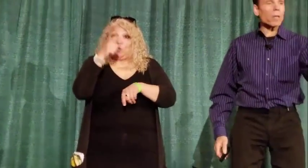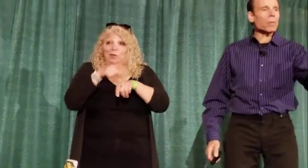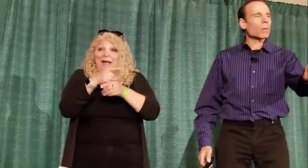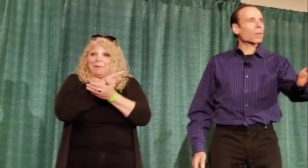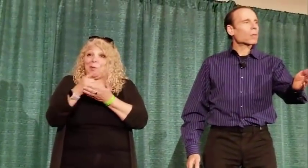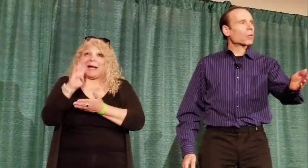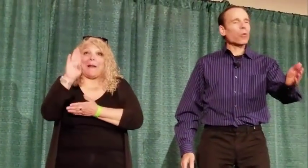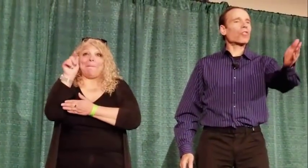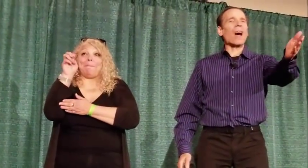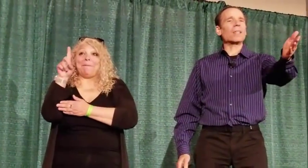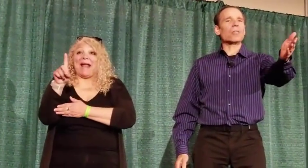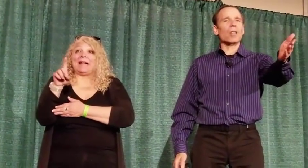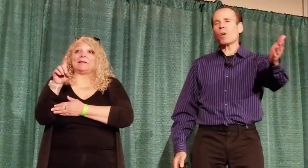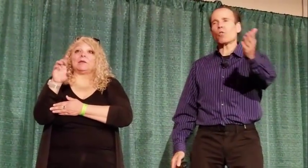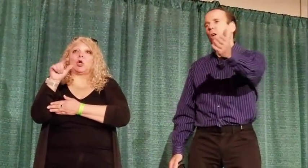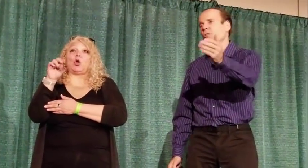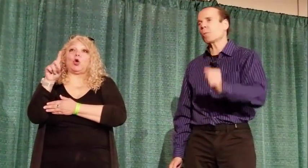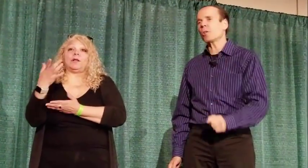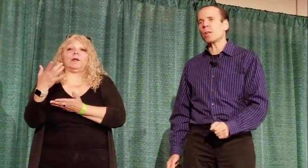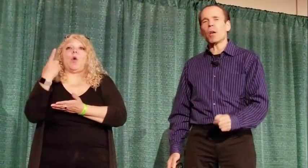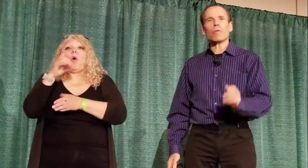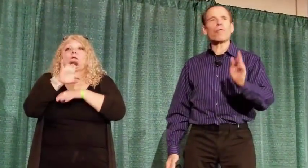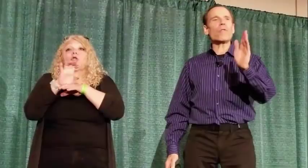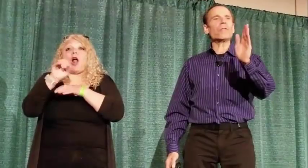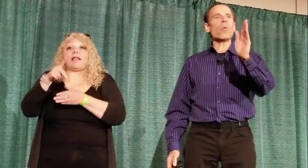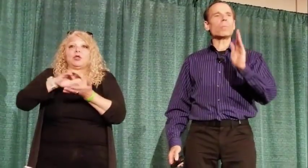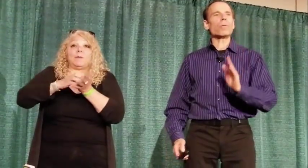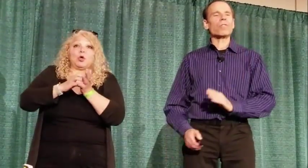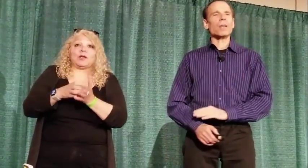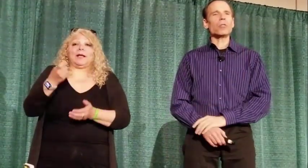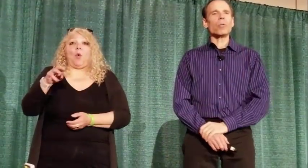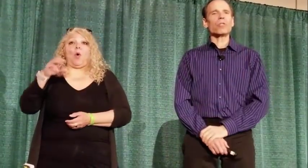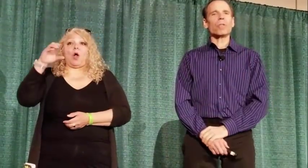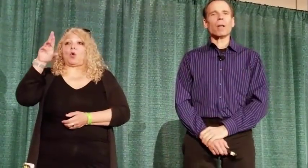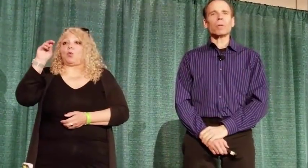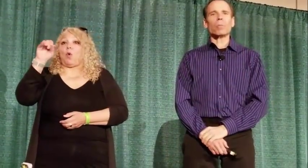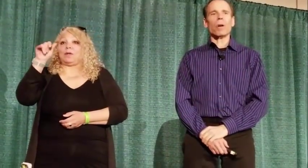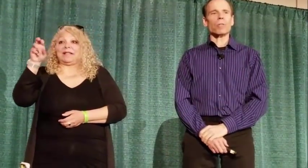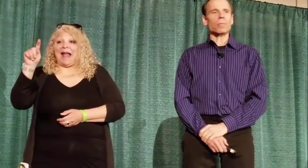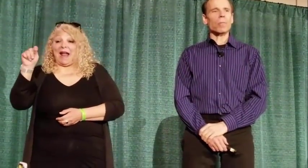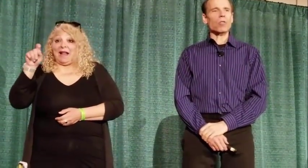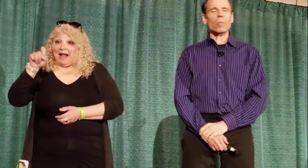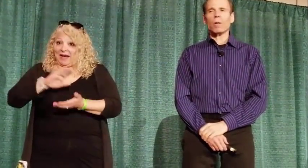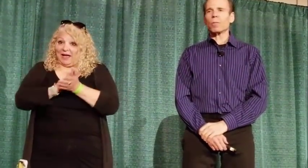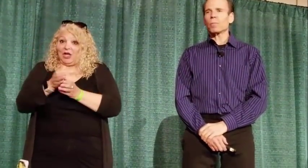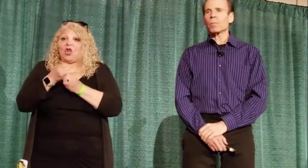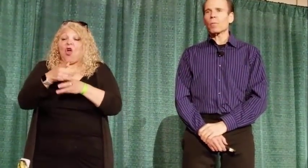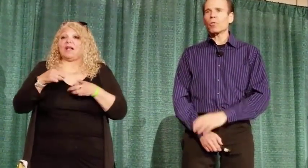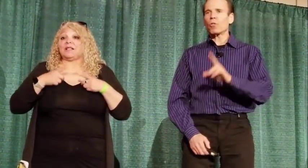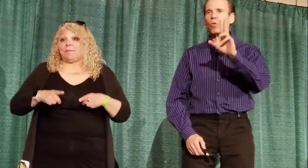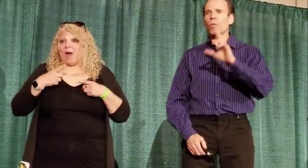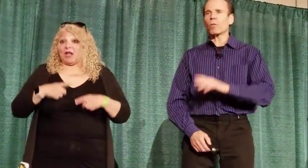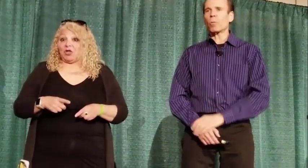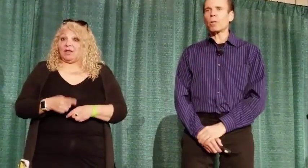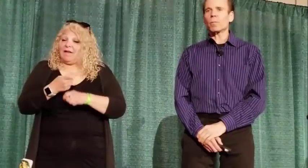like 1 croissant and 1 chocolate chip cookie, 51% increase in developing depression, major depression,